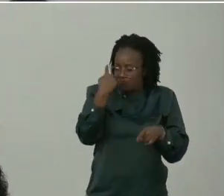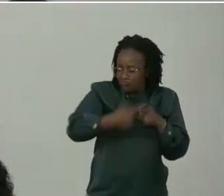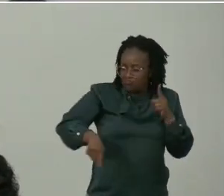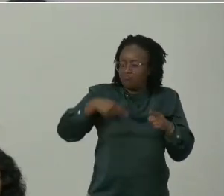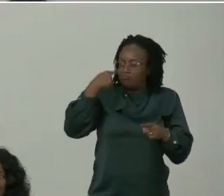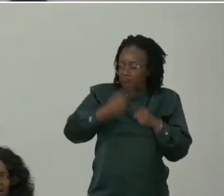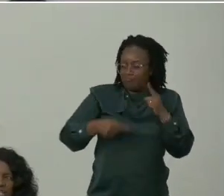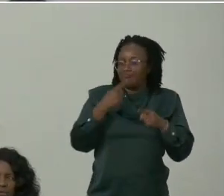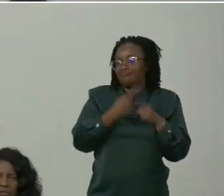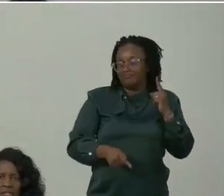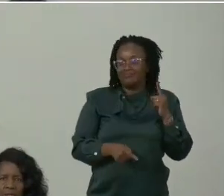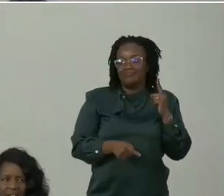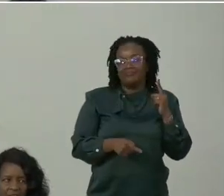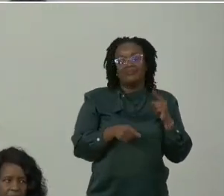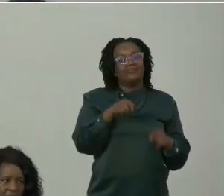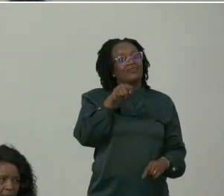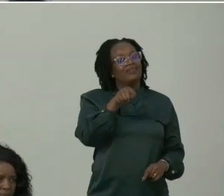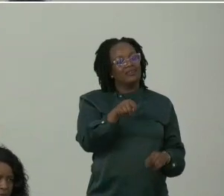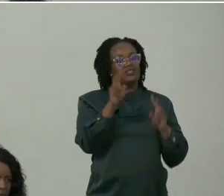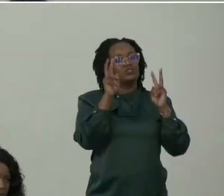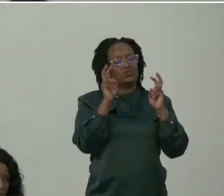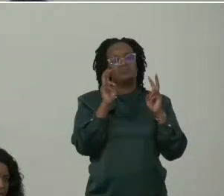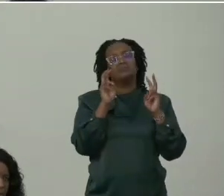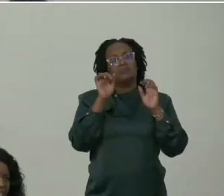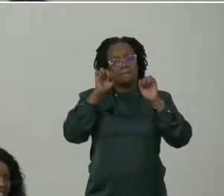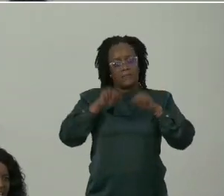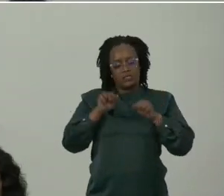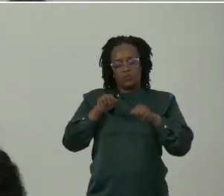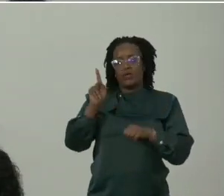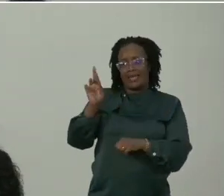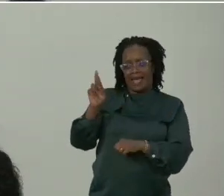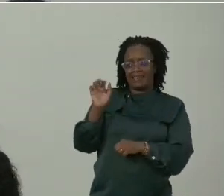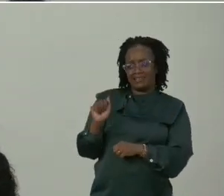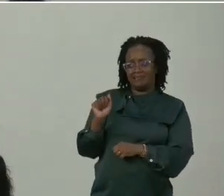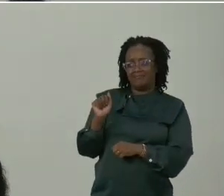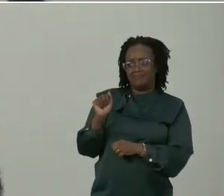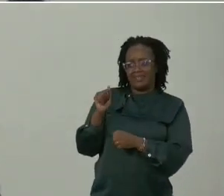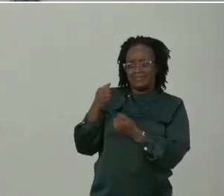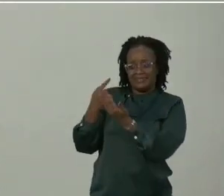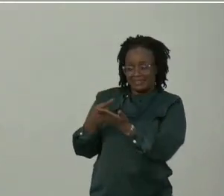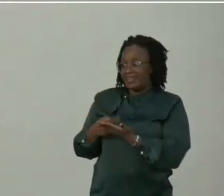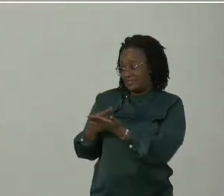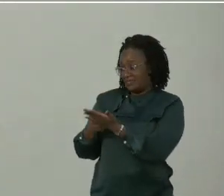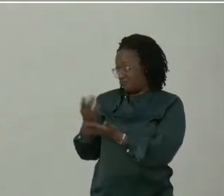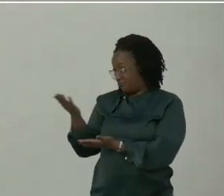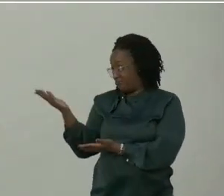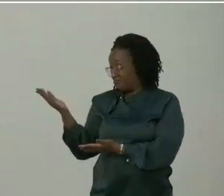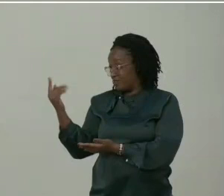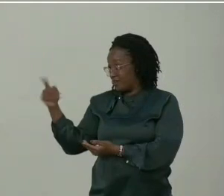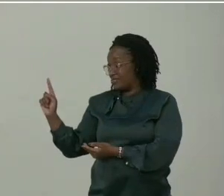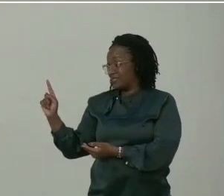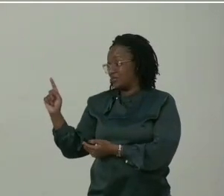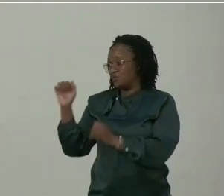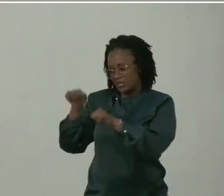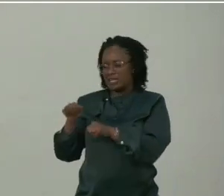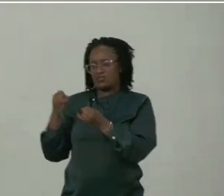Again, these are issues that we can pick up for discussion. MNC can log in